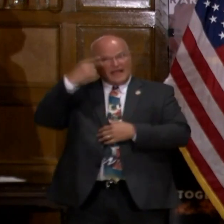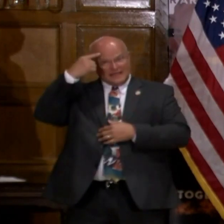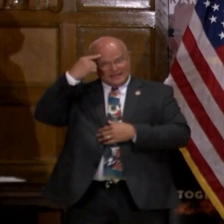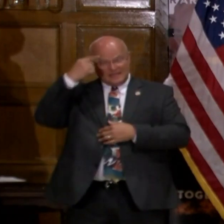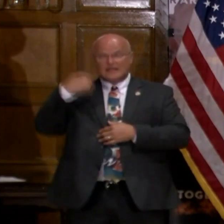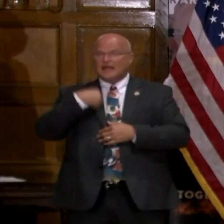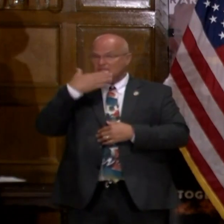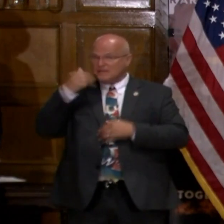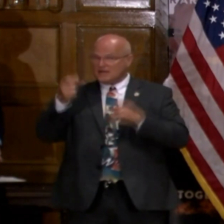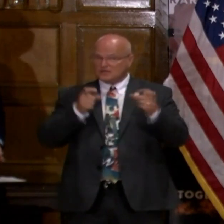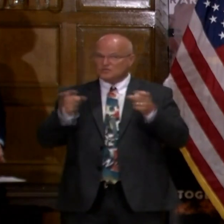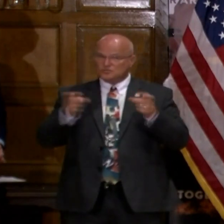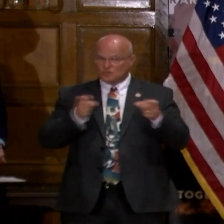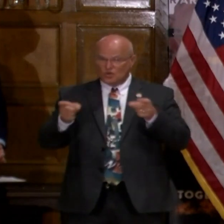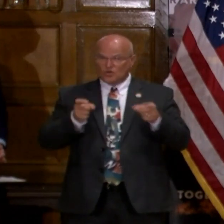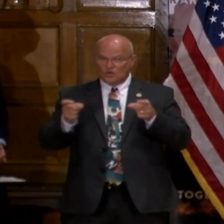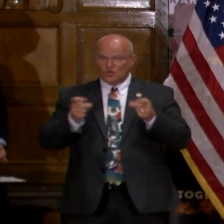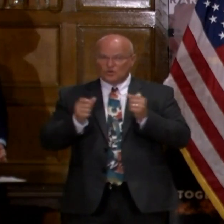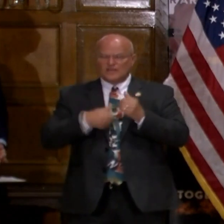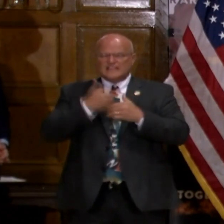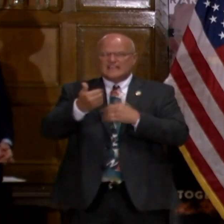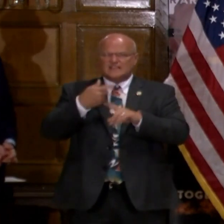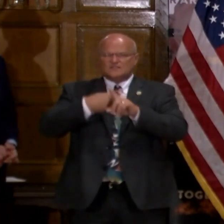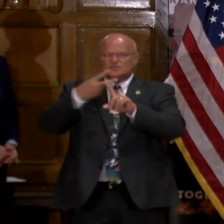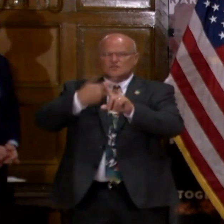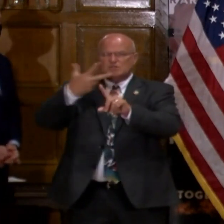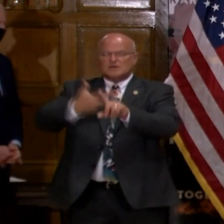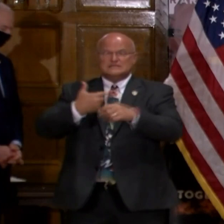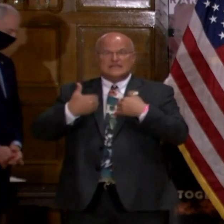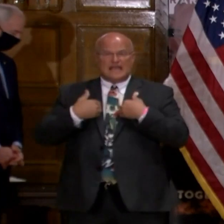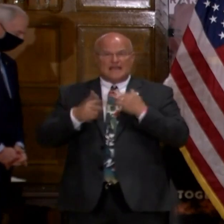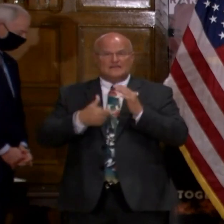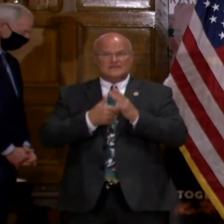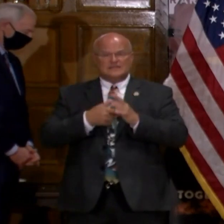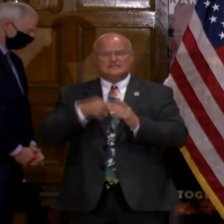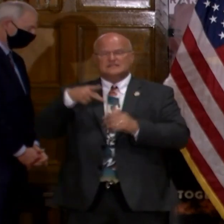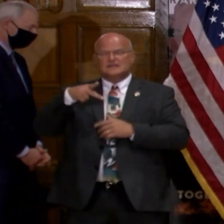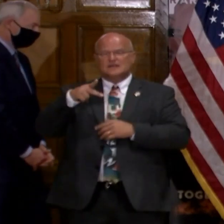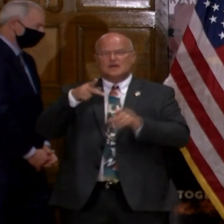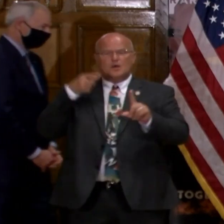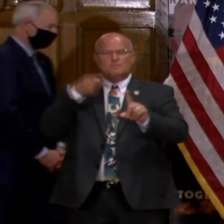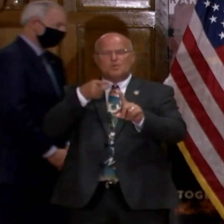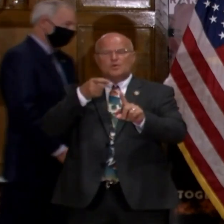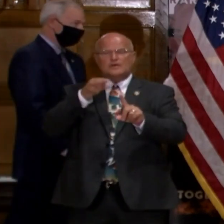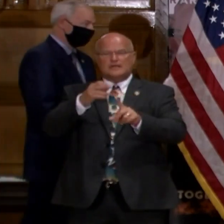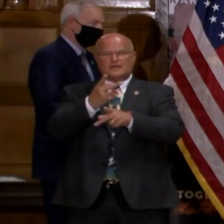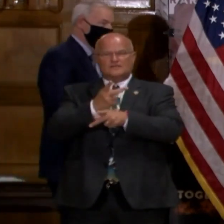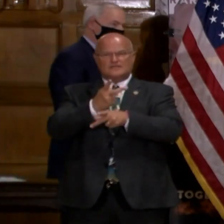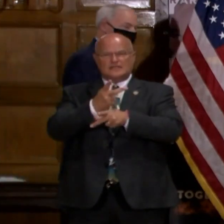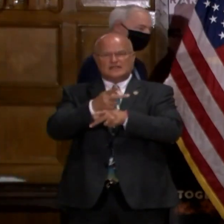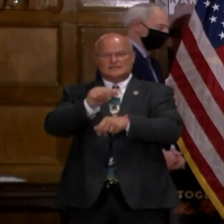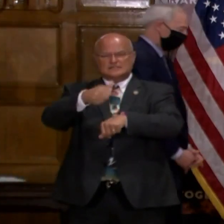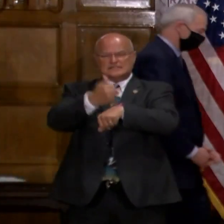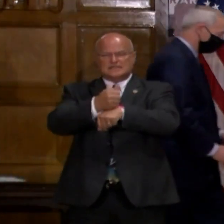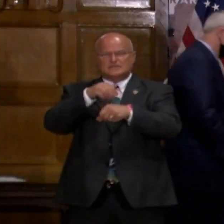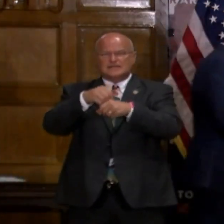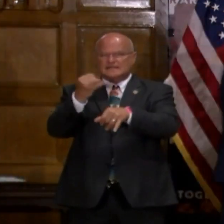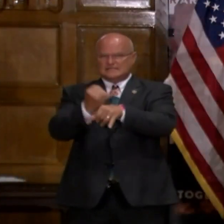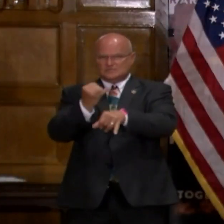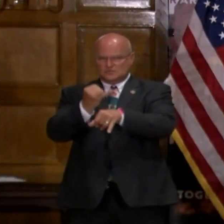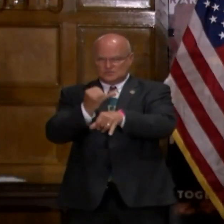we're going to have better control of this in the next few months as we begin to have these point-of-care tests placed in these institutions.